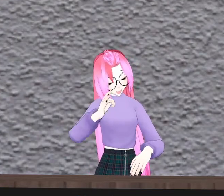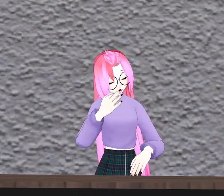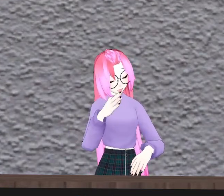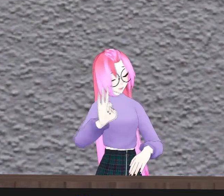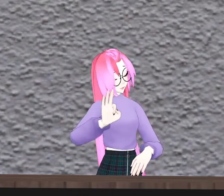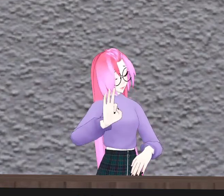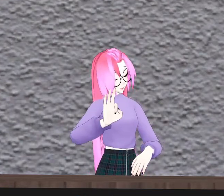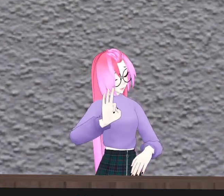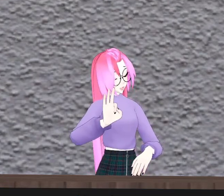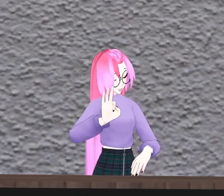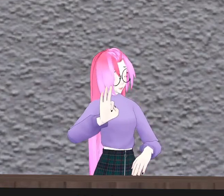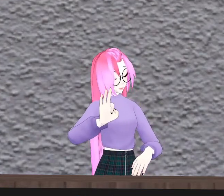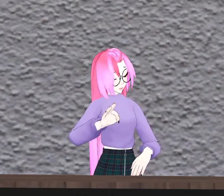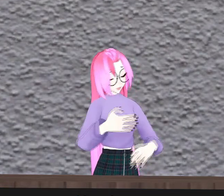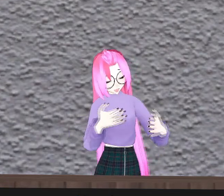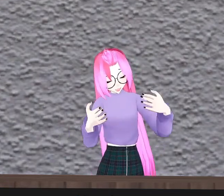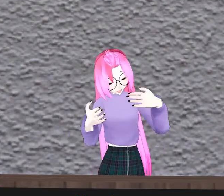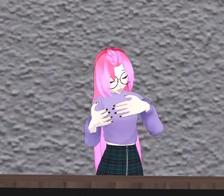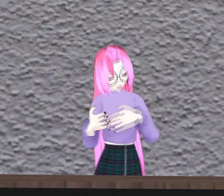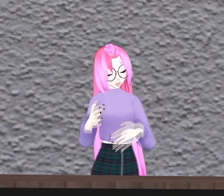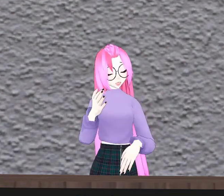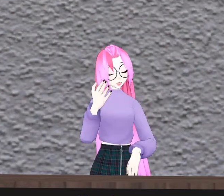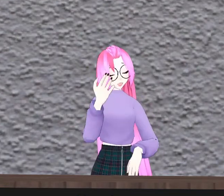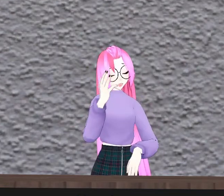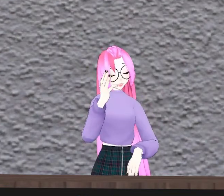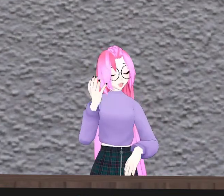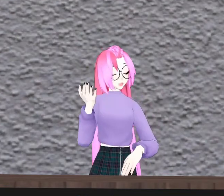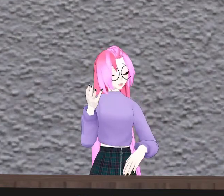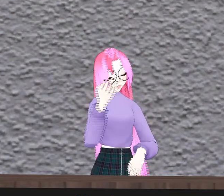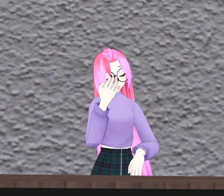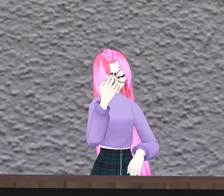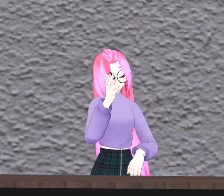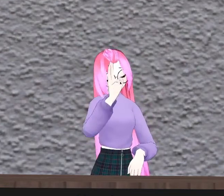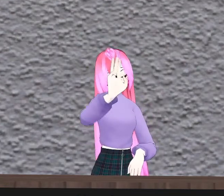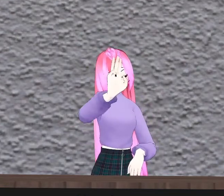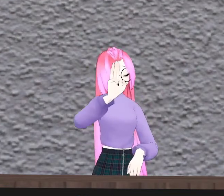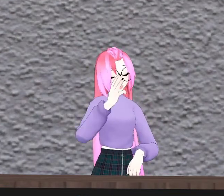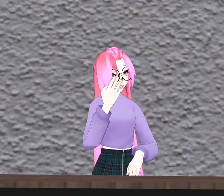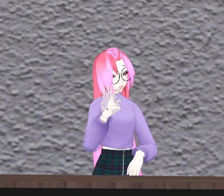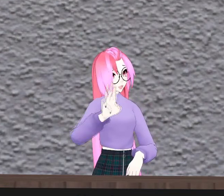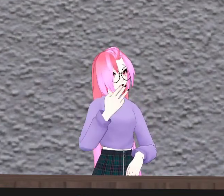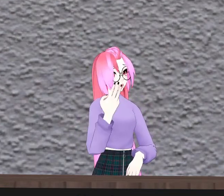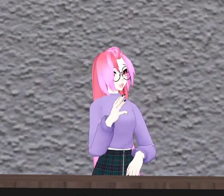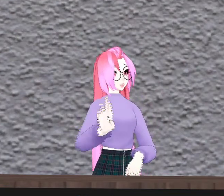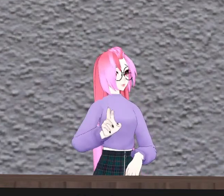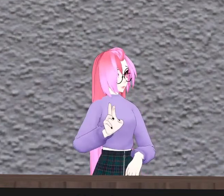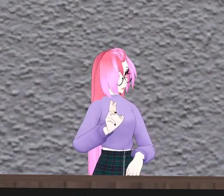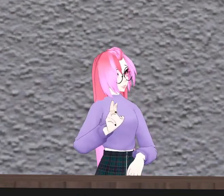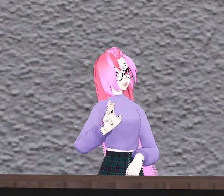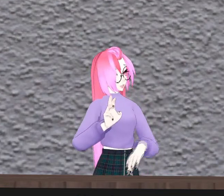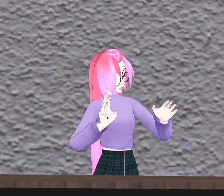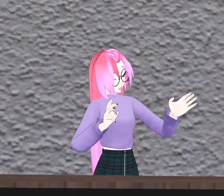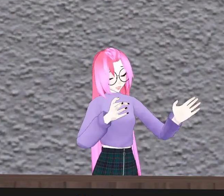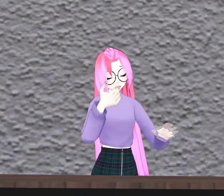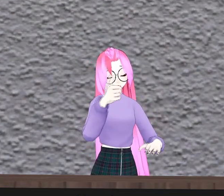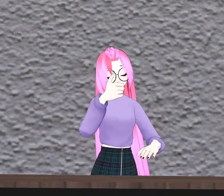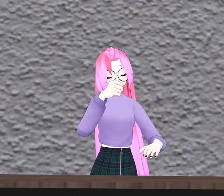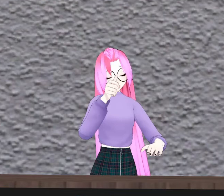19. Yeah? Okay, let's do that one again. So 16, you have that 6 hand, you're doing this. 16 for non-index